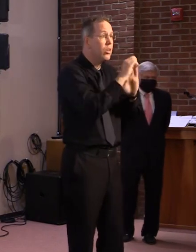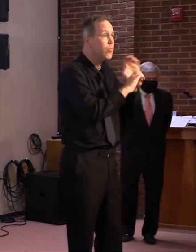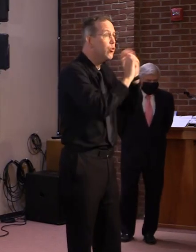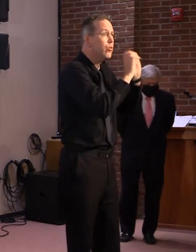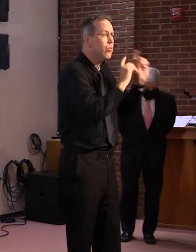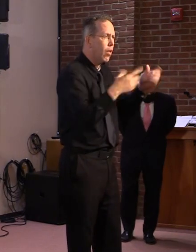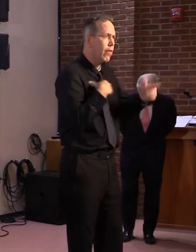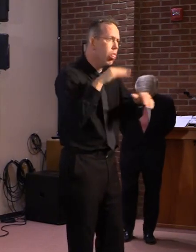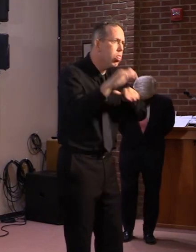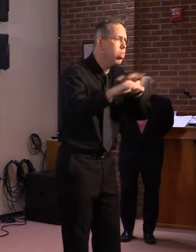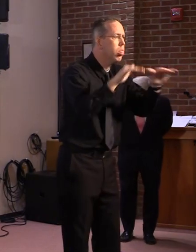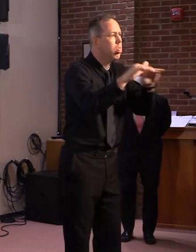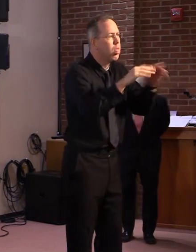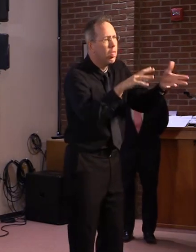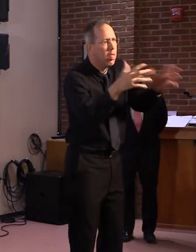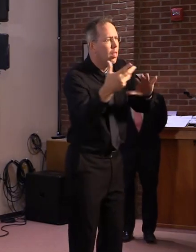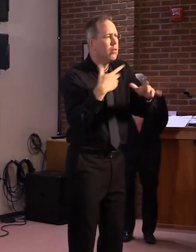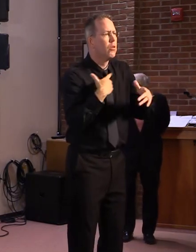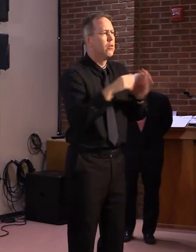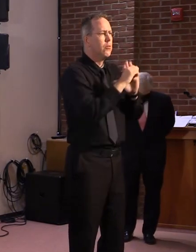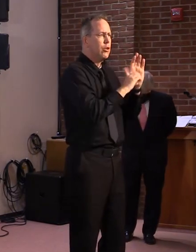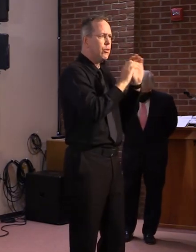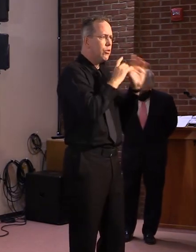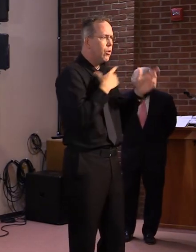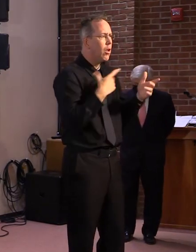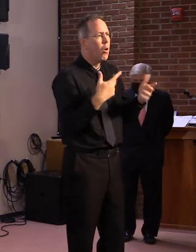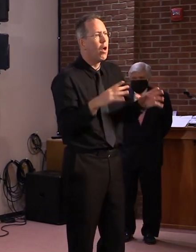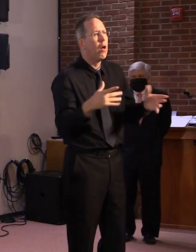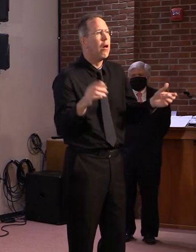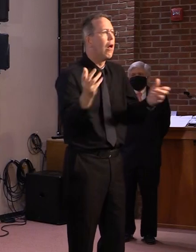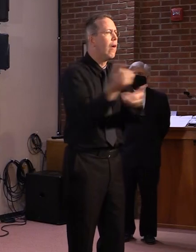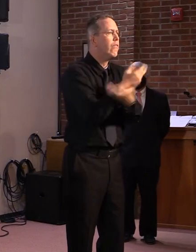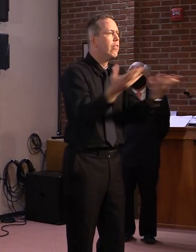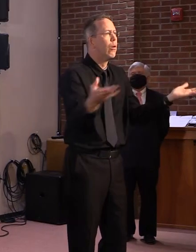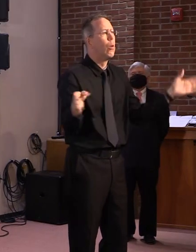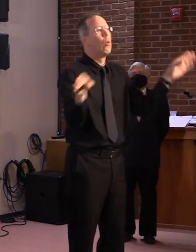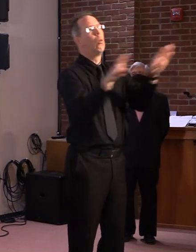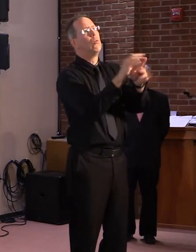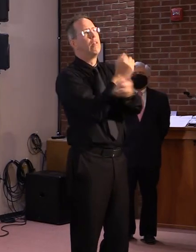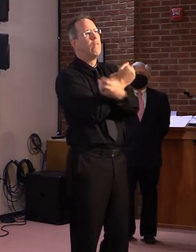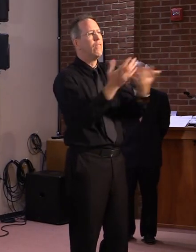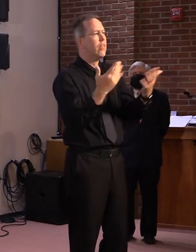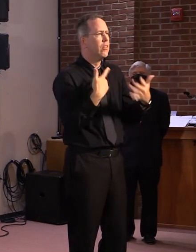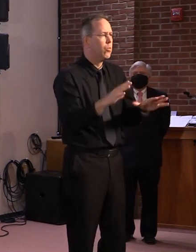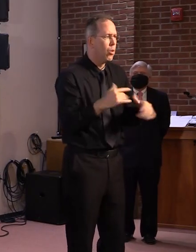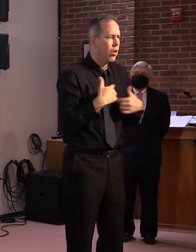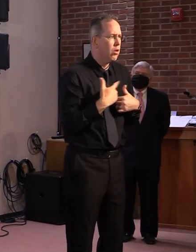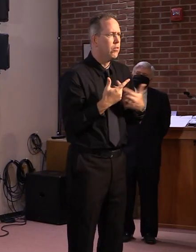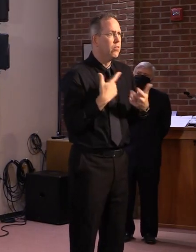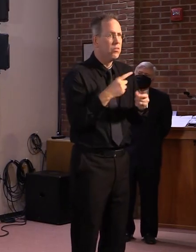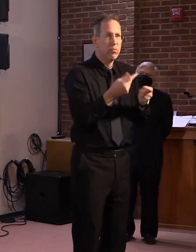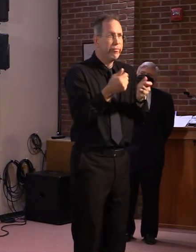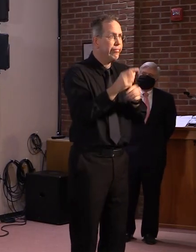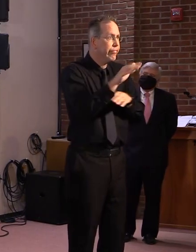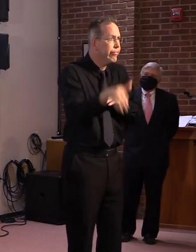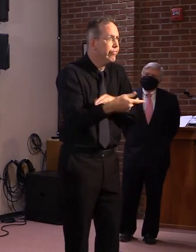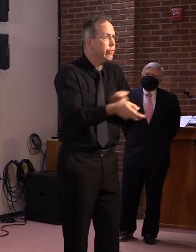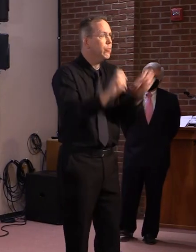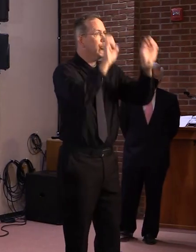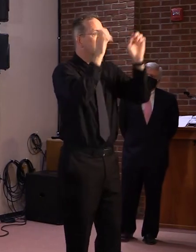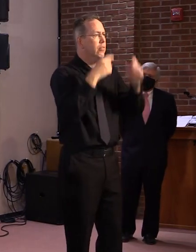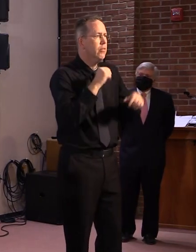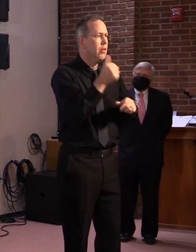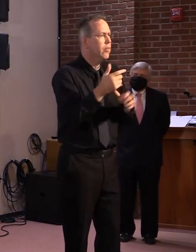that we do it in a measured way. So we've already opened up some, almost every sector to